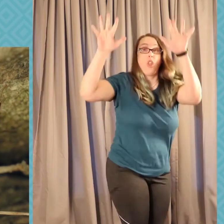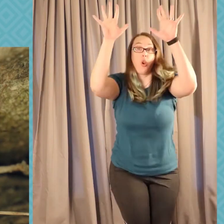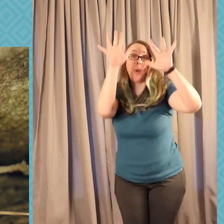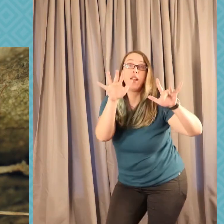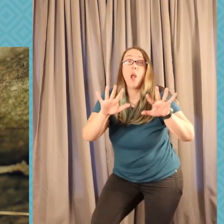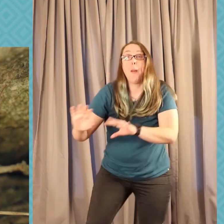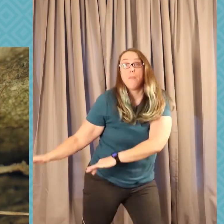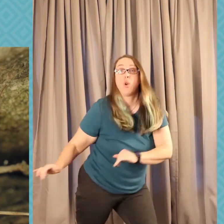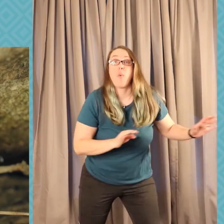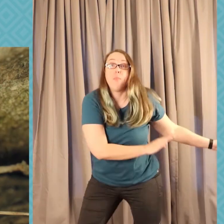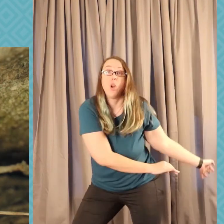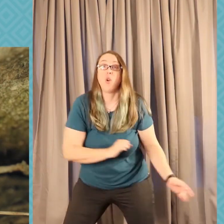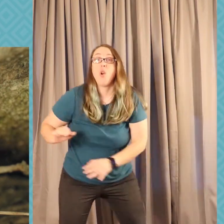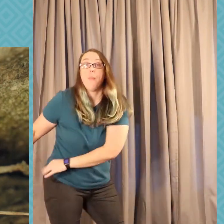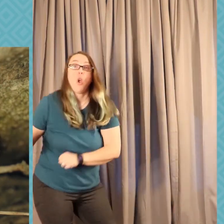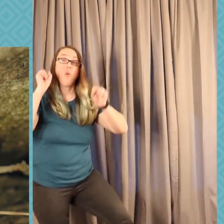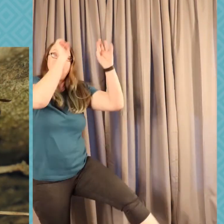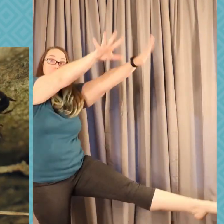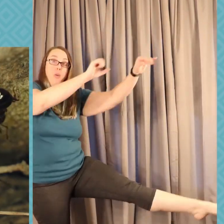of the rain.